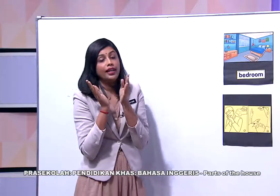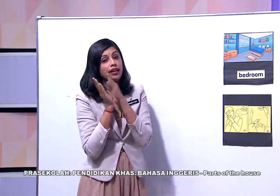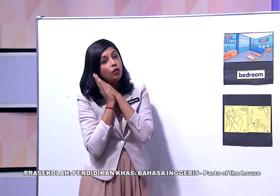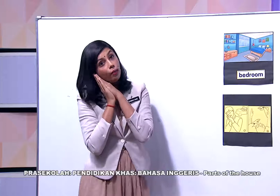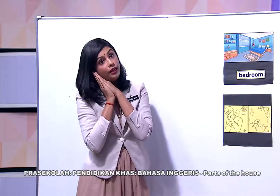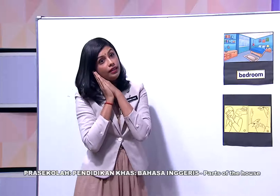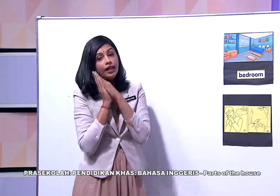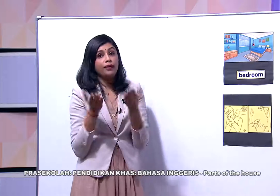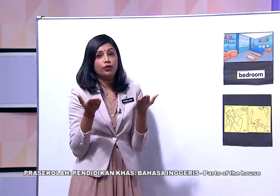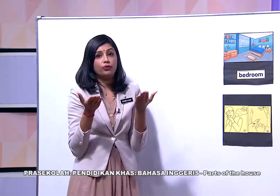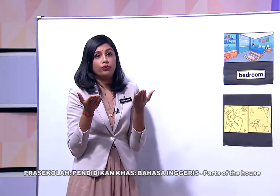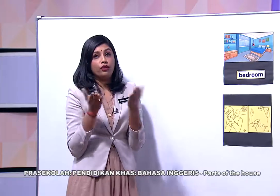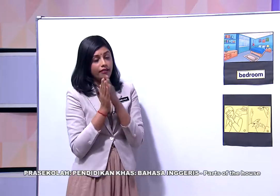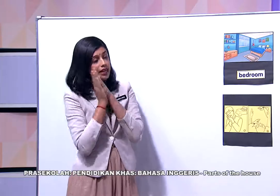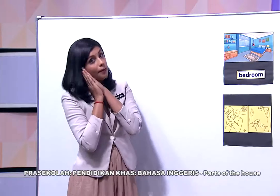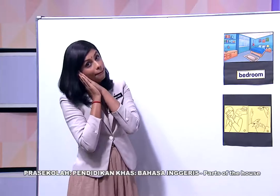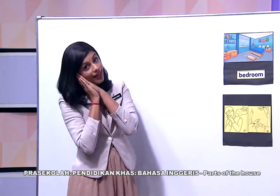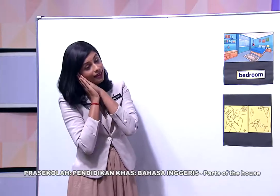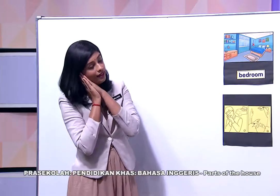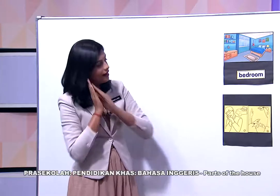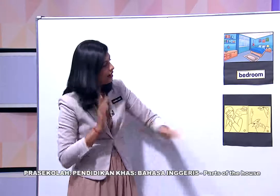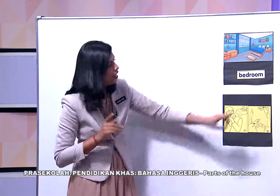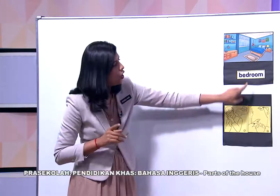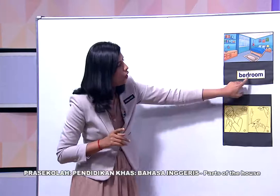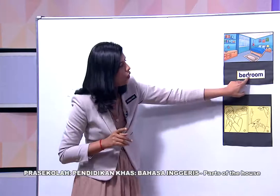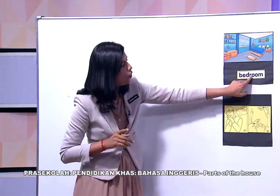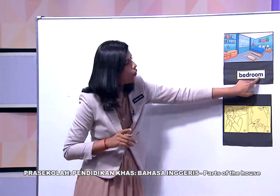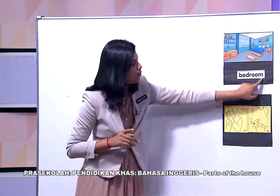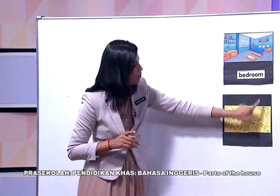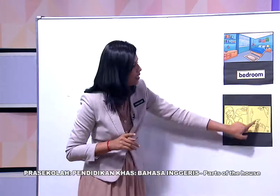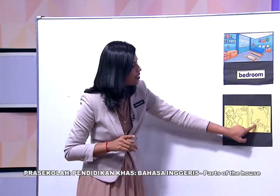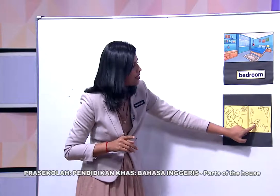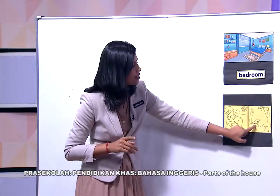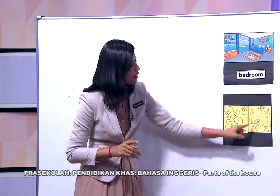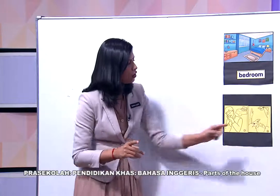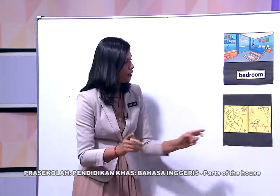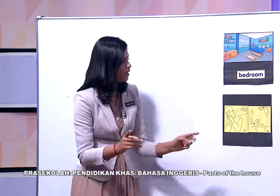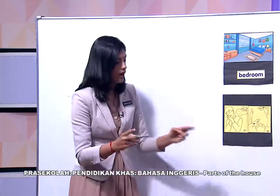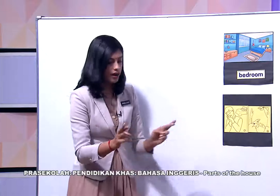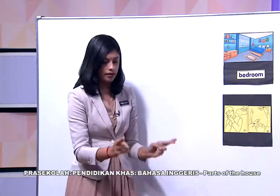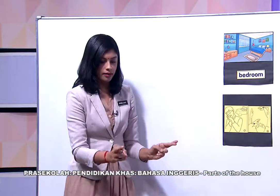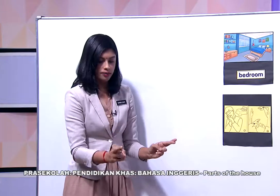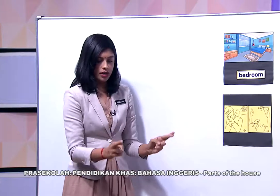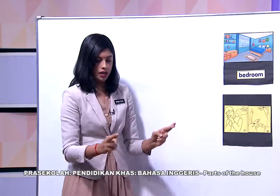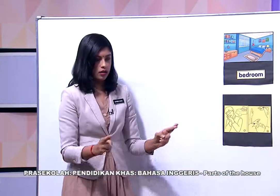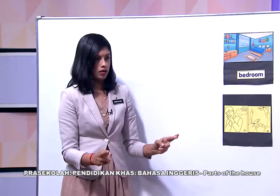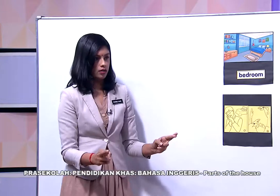let it open, up to you. All right, bed. Room is this. You make a R. R.